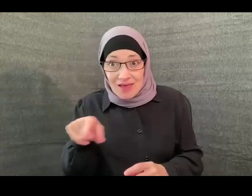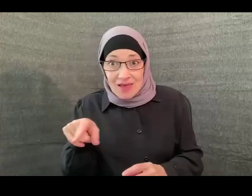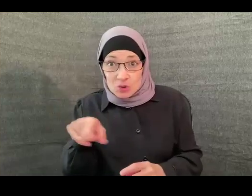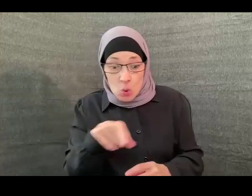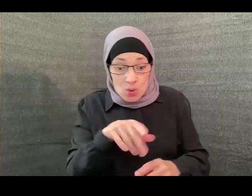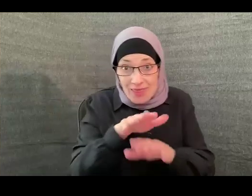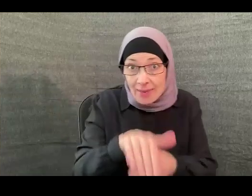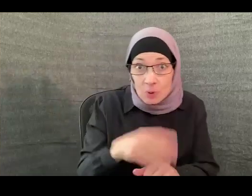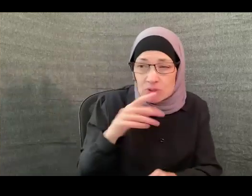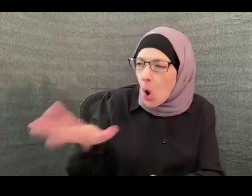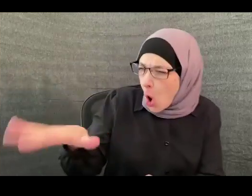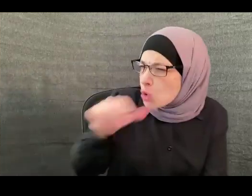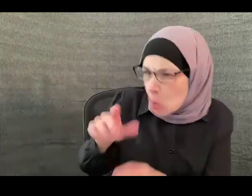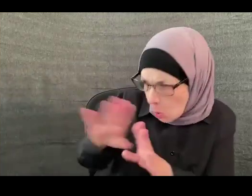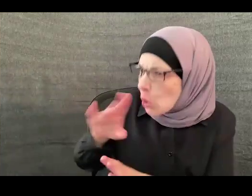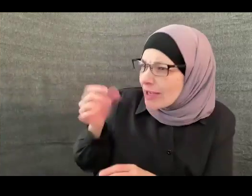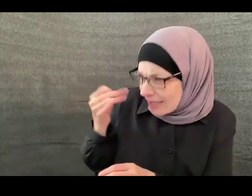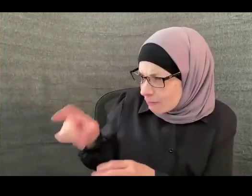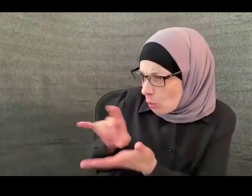help them.